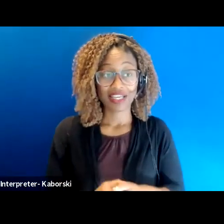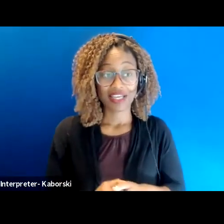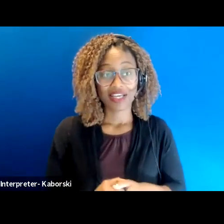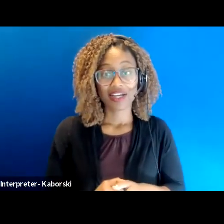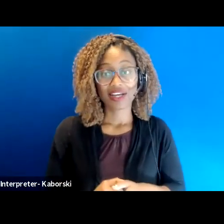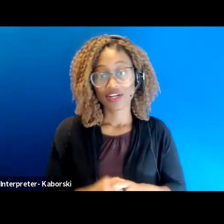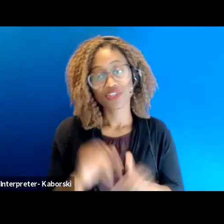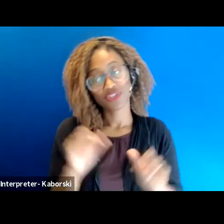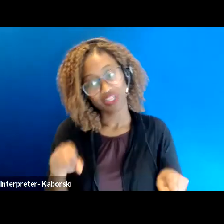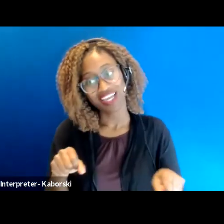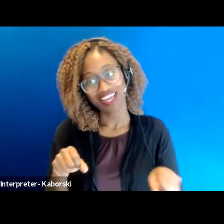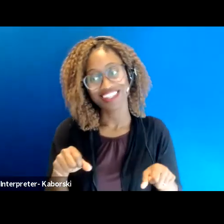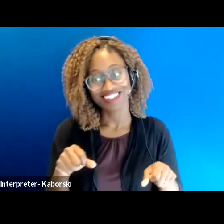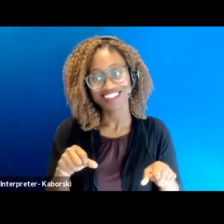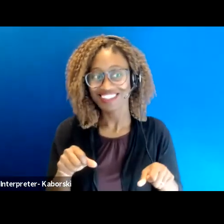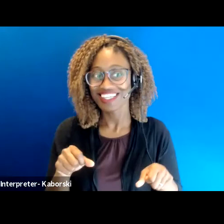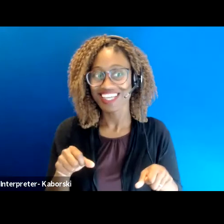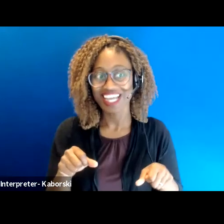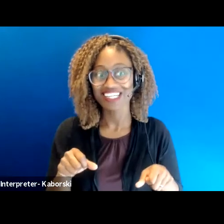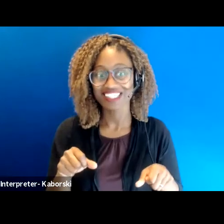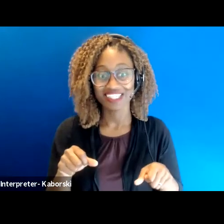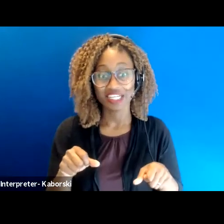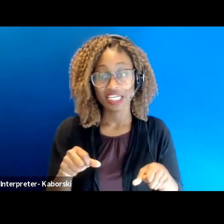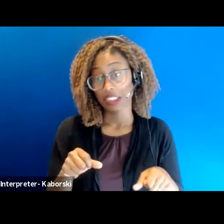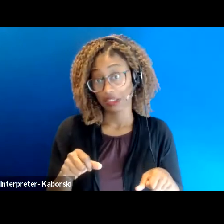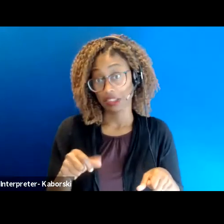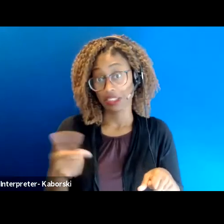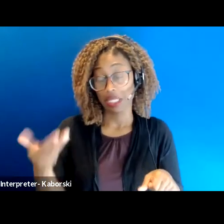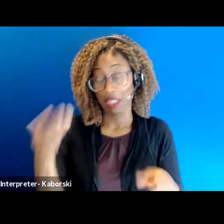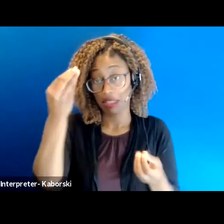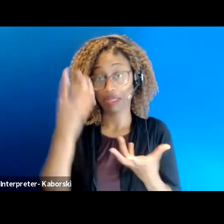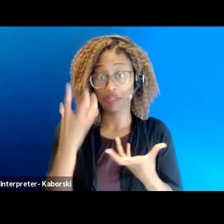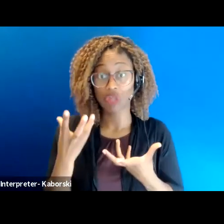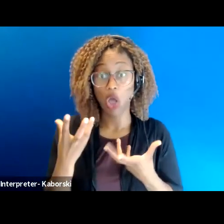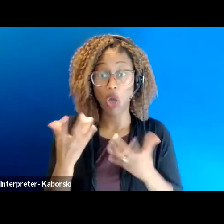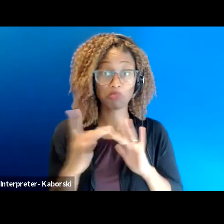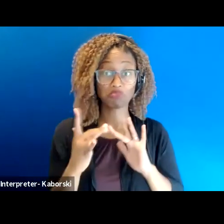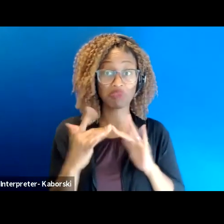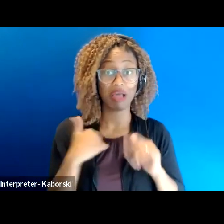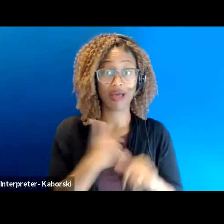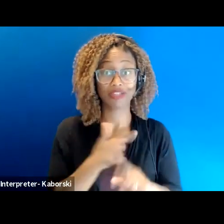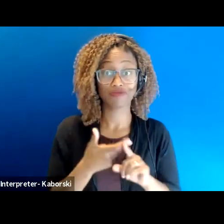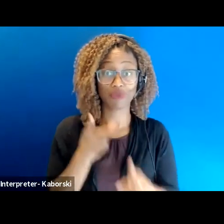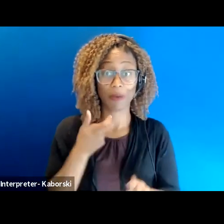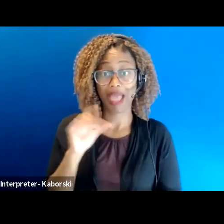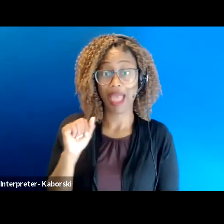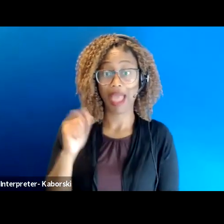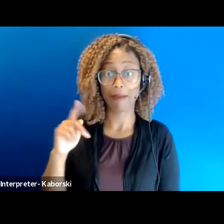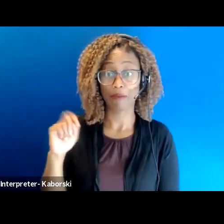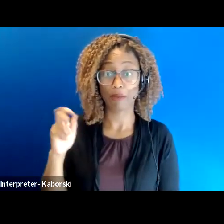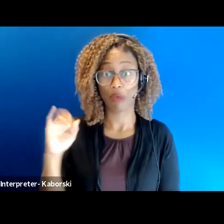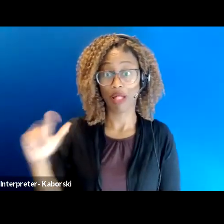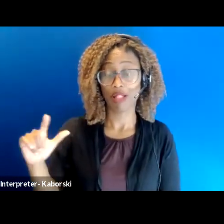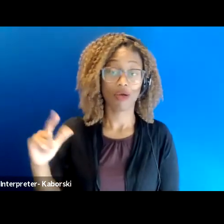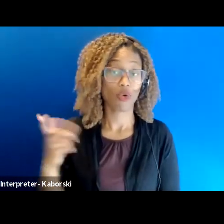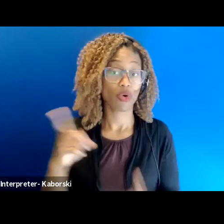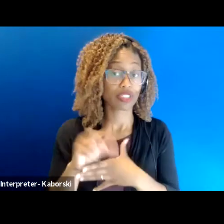you can get a hold of us either through April or at Disability Link or at Us Protecting Us.